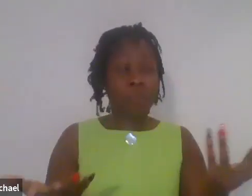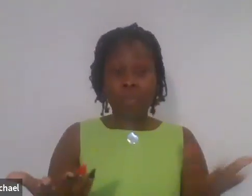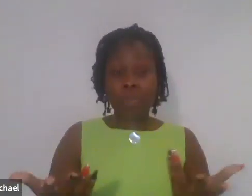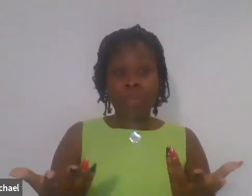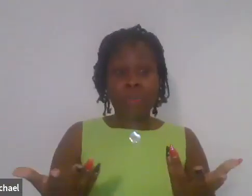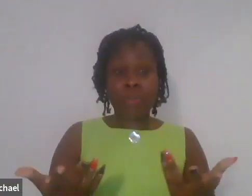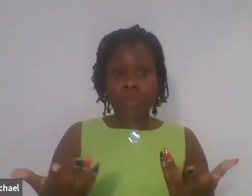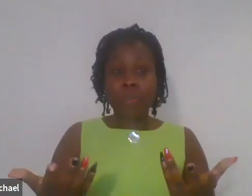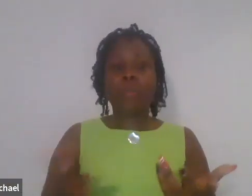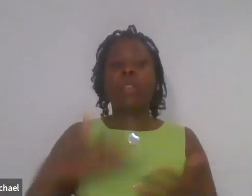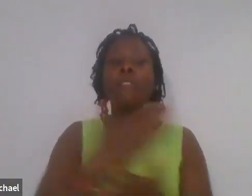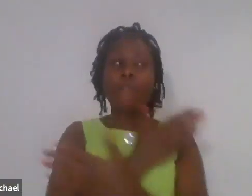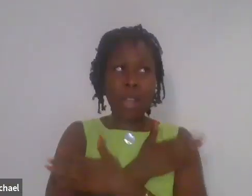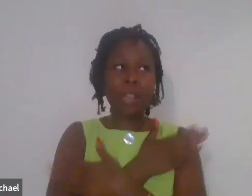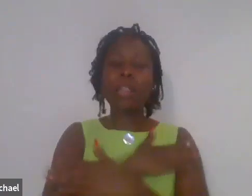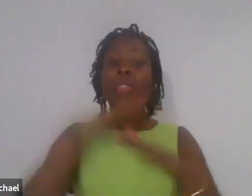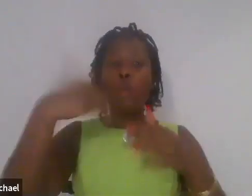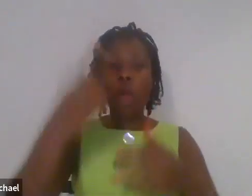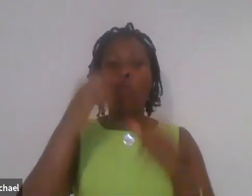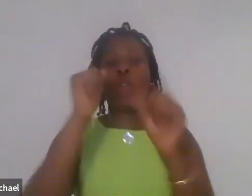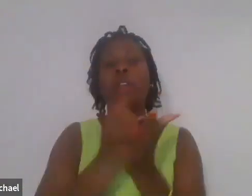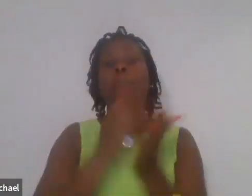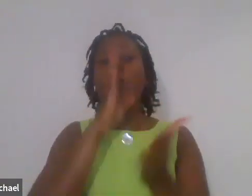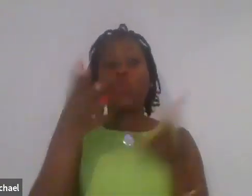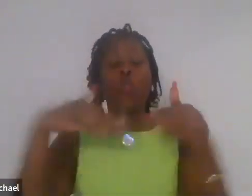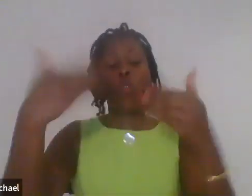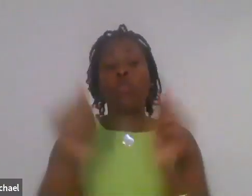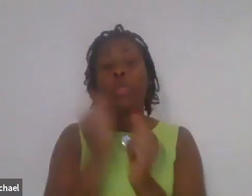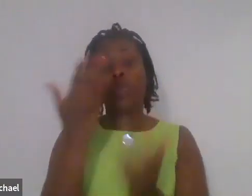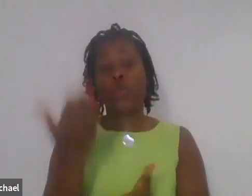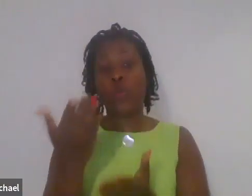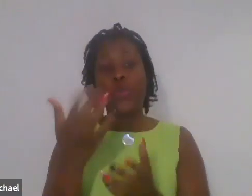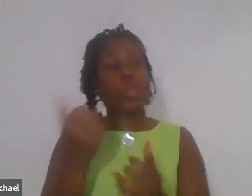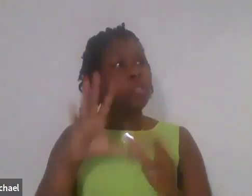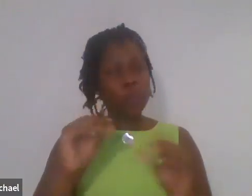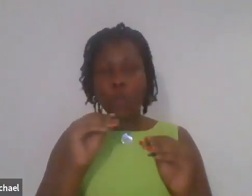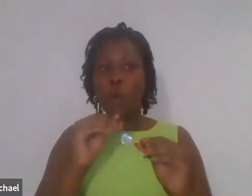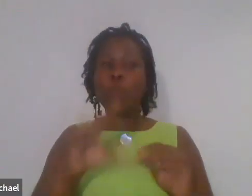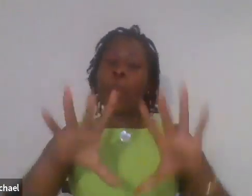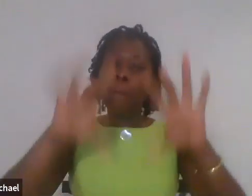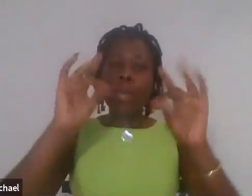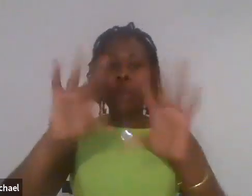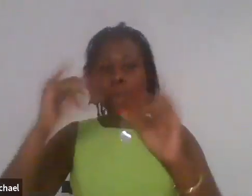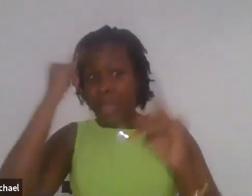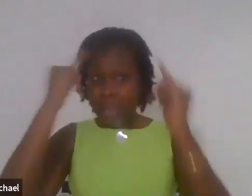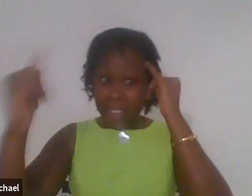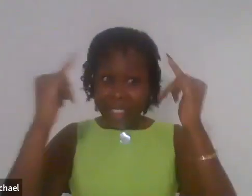on your family forever. Friends are the one who can bring Friends you all are the ones who can help you So, always. So pick pick up